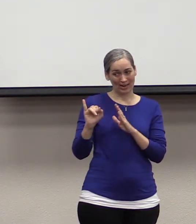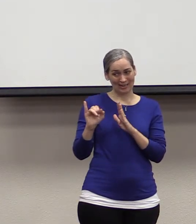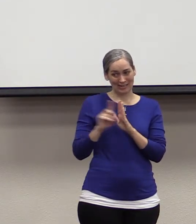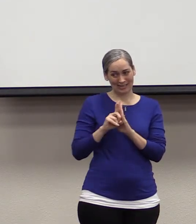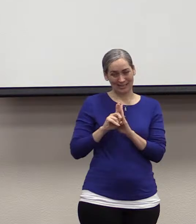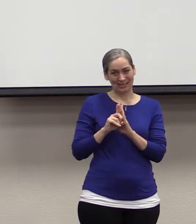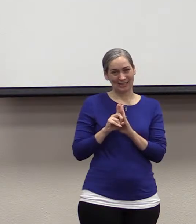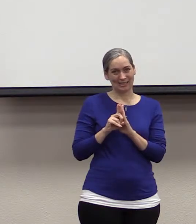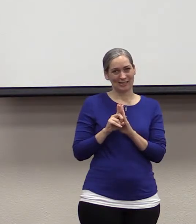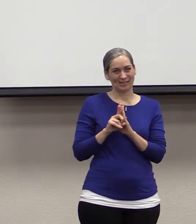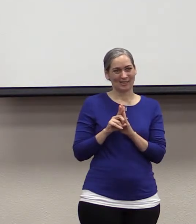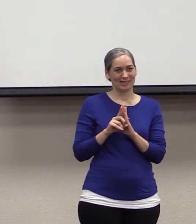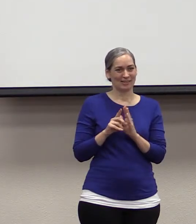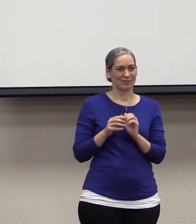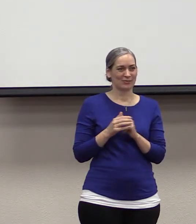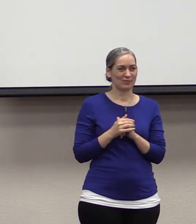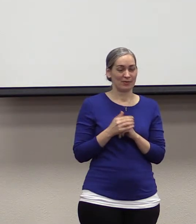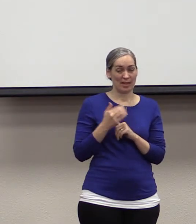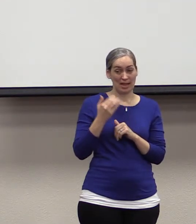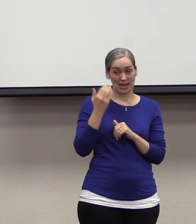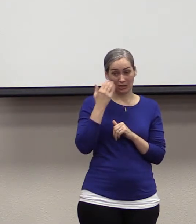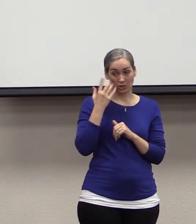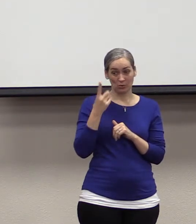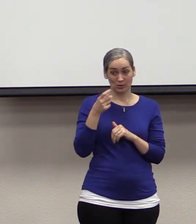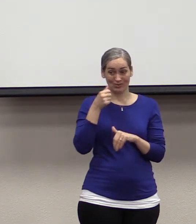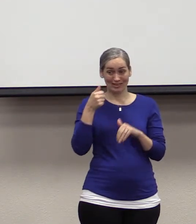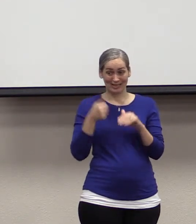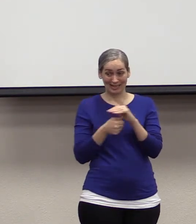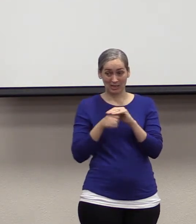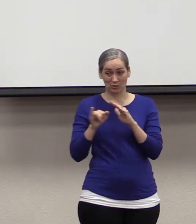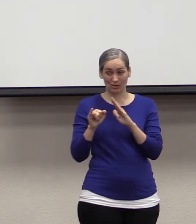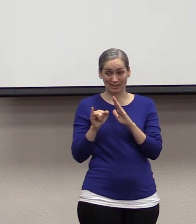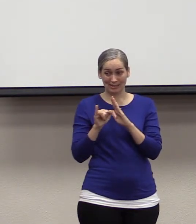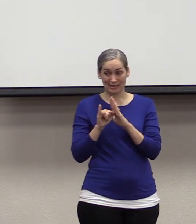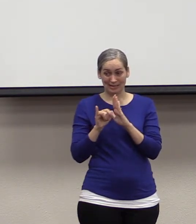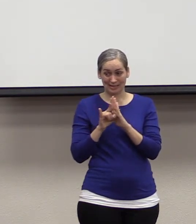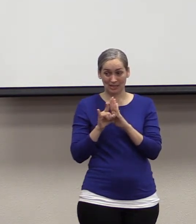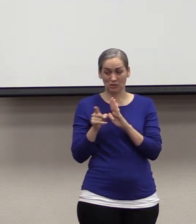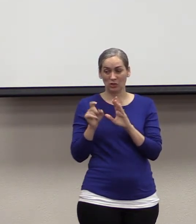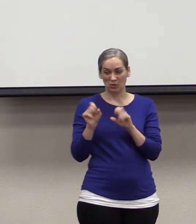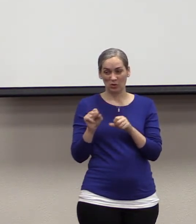identity. I know you hid it to get this far, but it's time for you to show who you are.